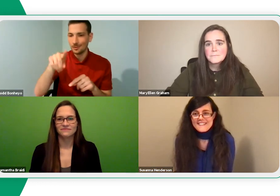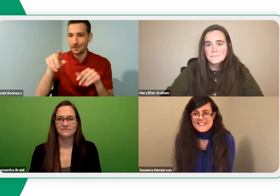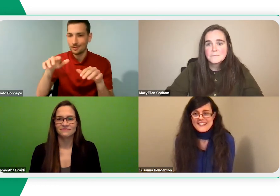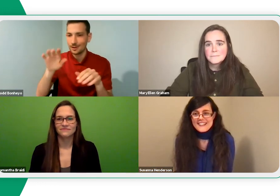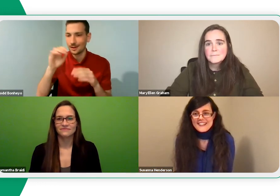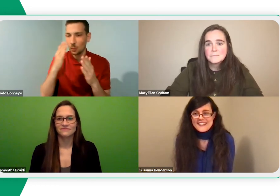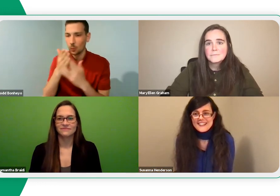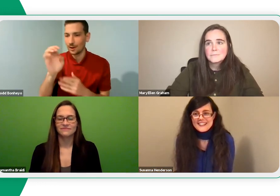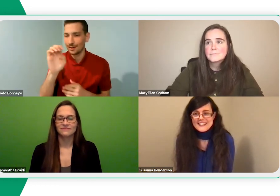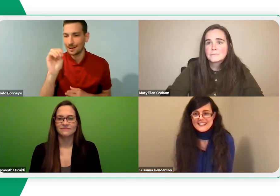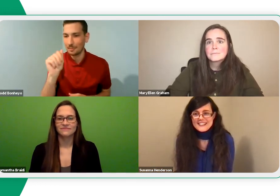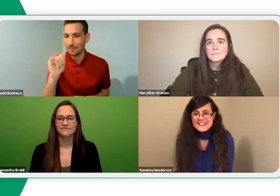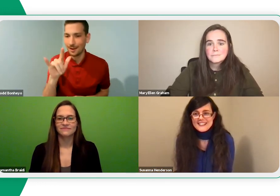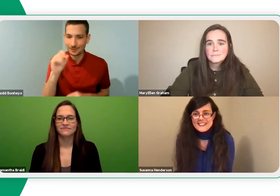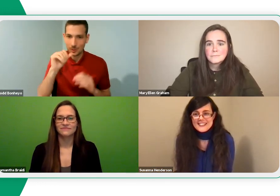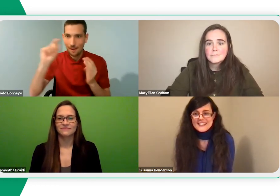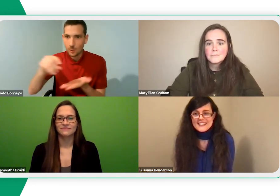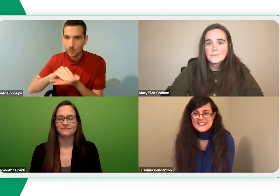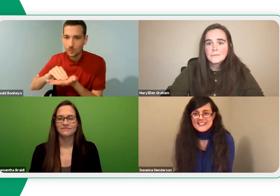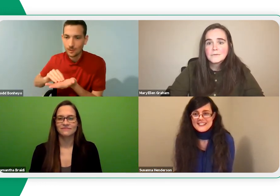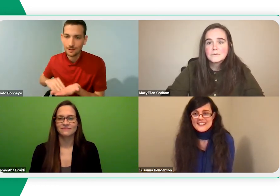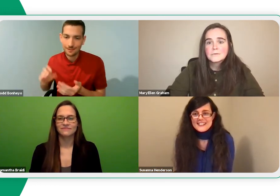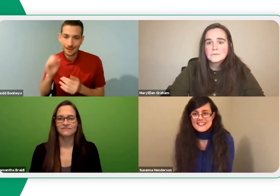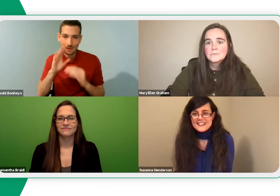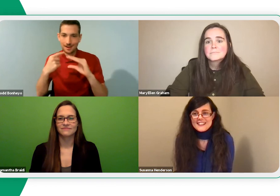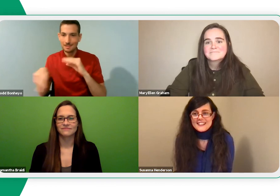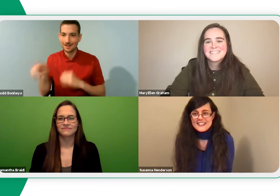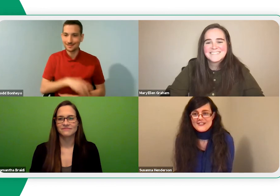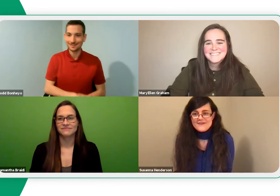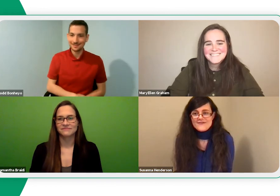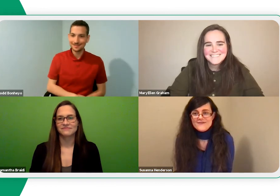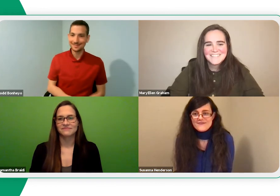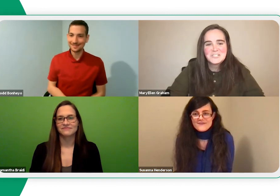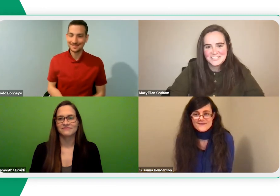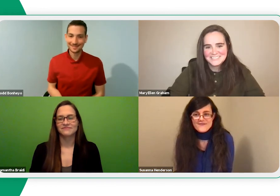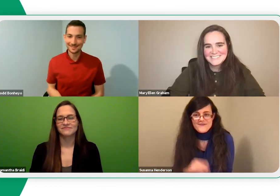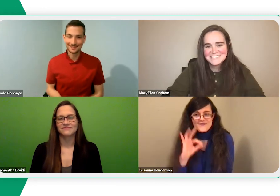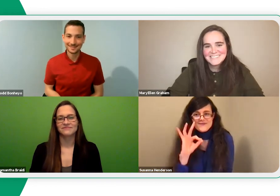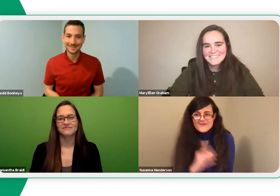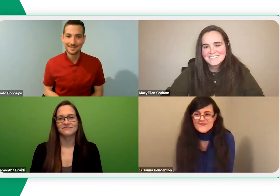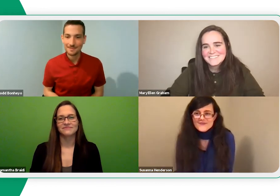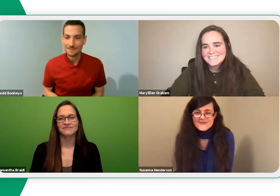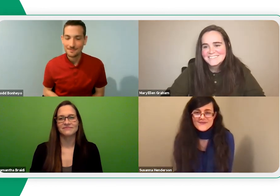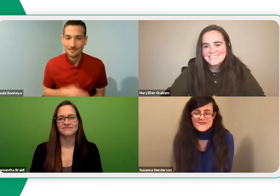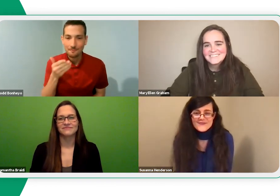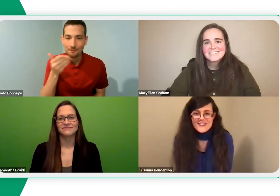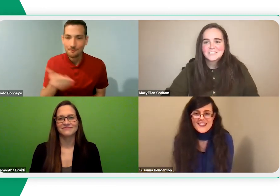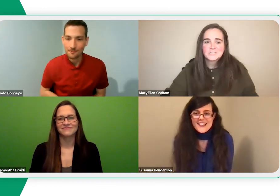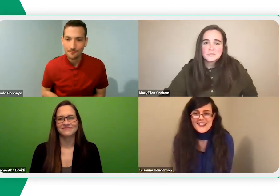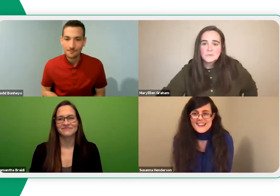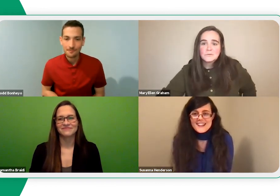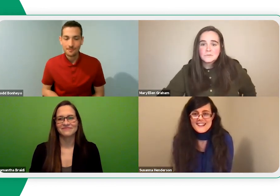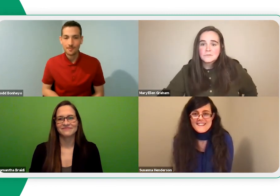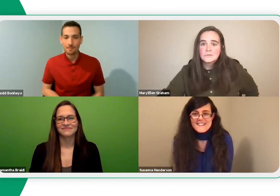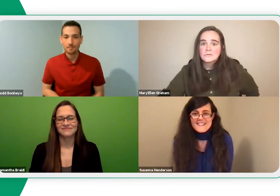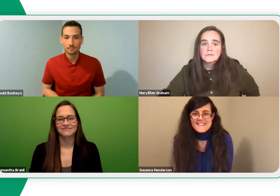together with the students. This is Todd. Yeah, we will send everybody this information via email, so don't feel like you need to write down